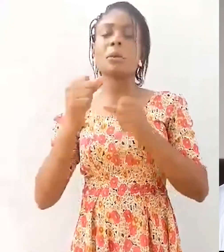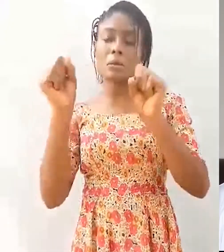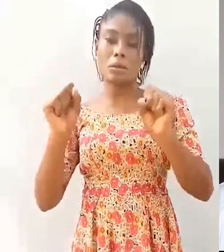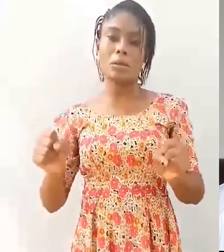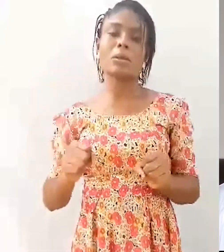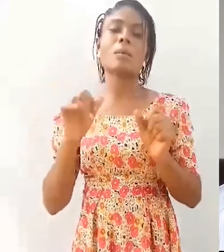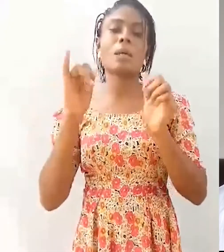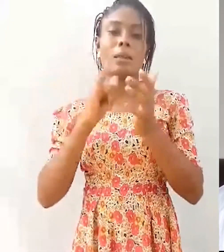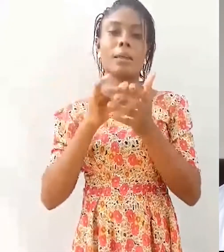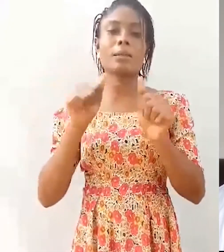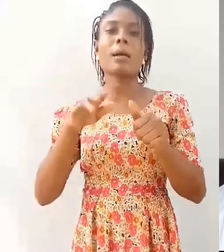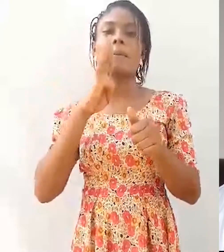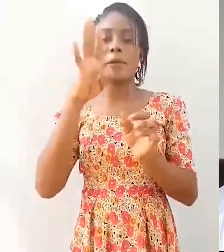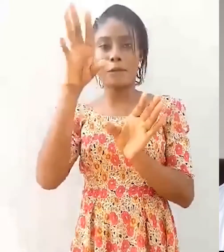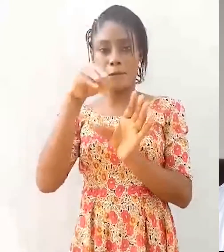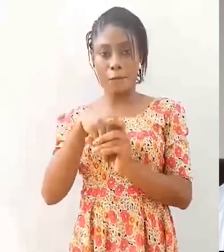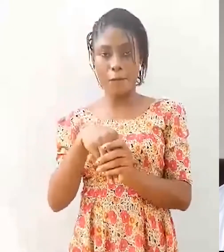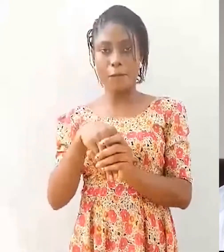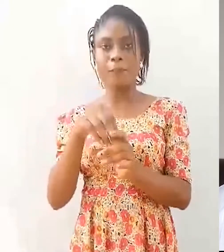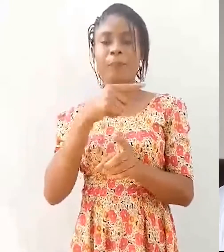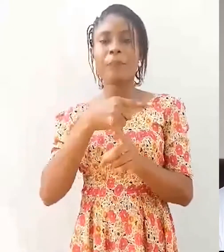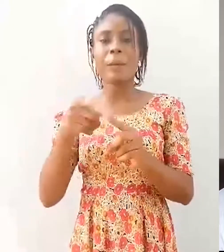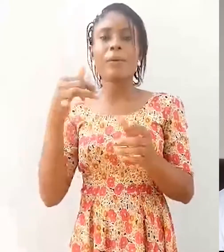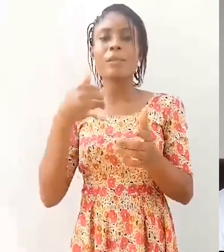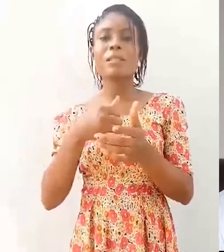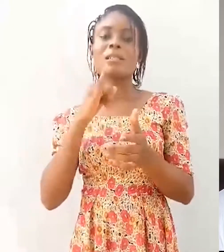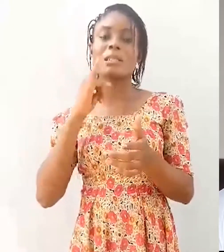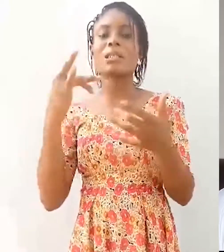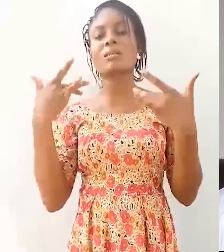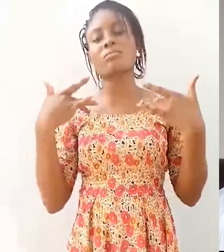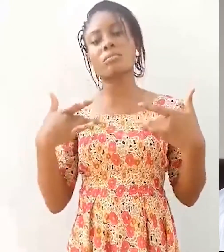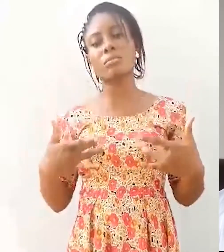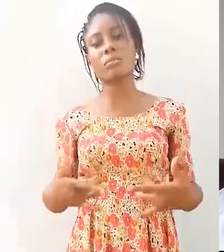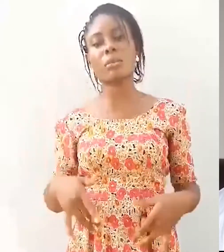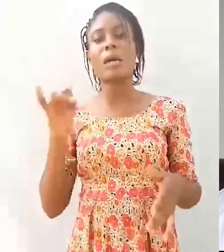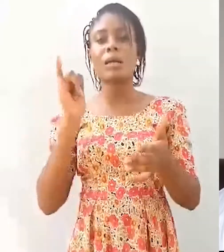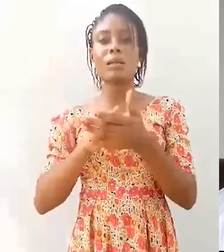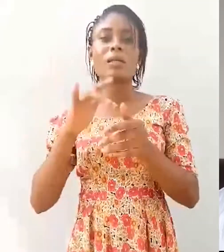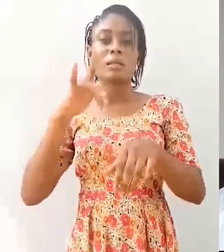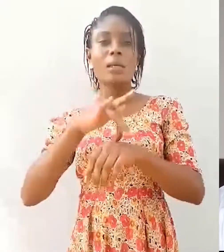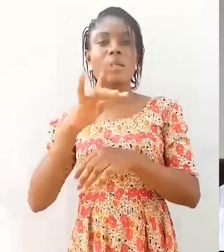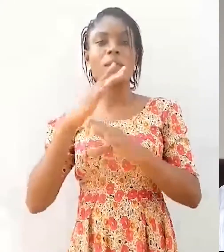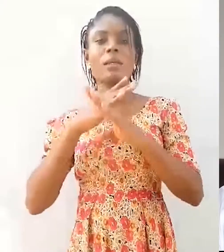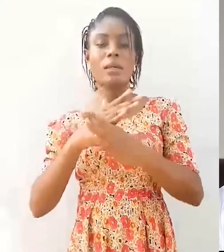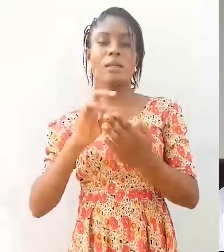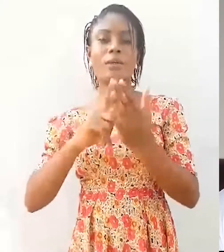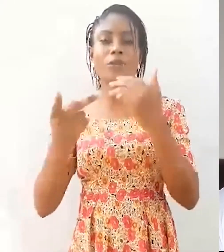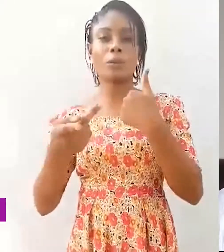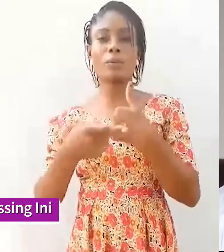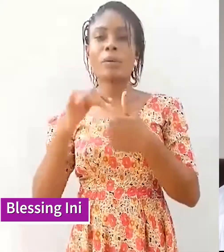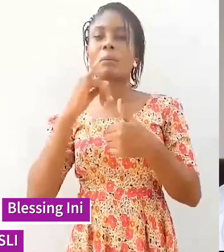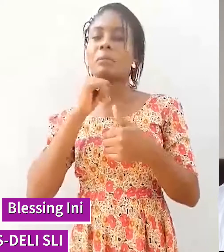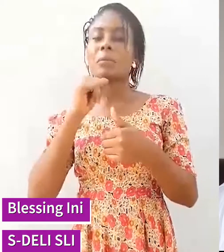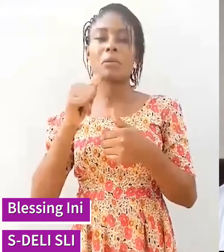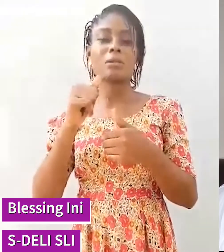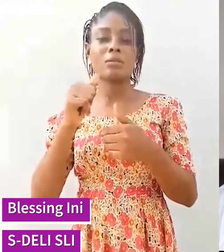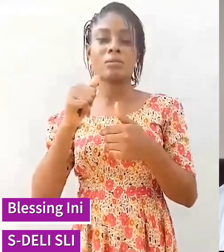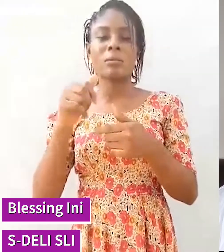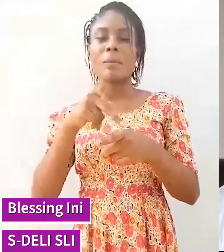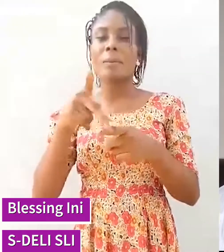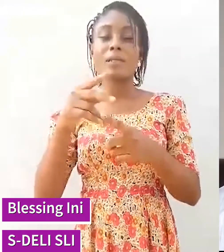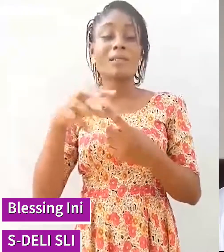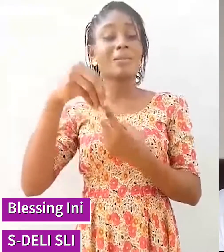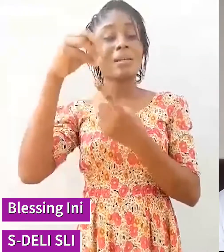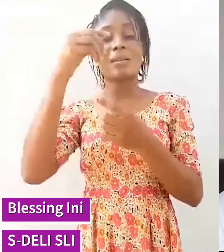involved. But it is disheartening that early intervention program is not practiced, especially for deaf children,